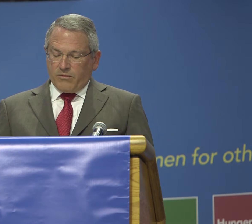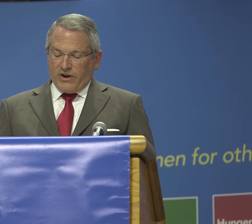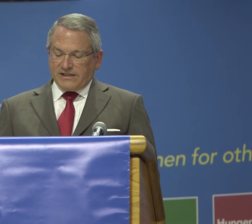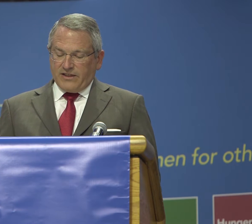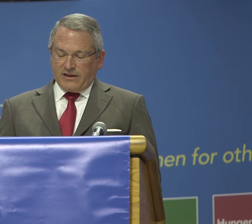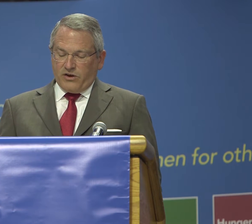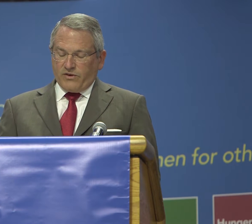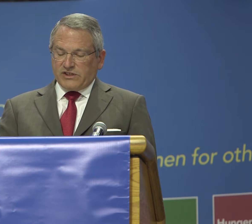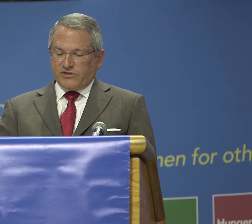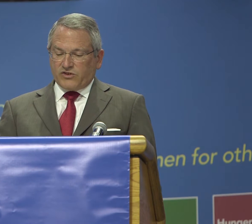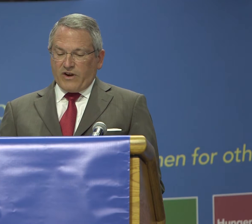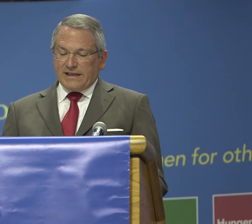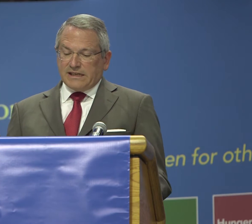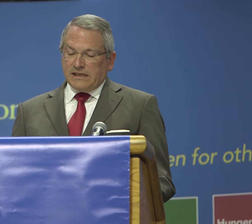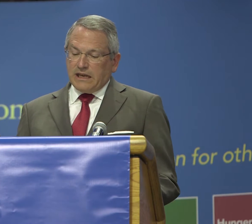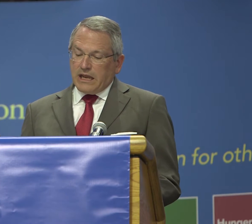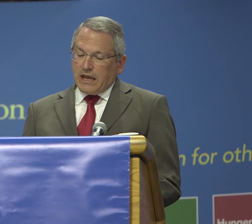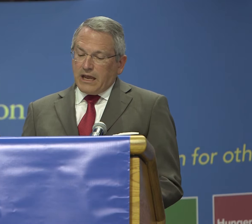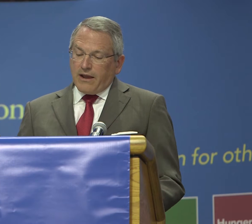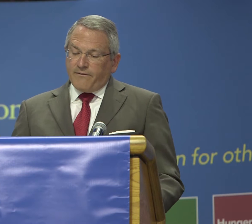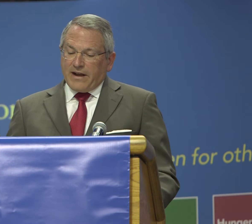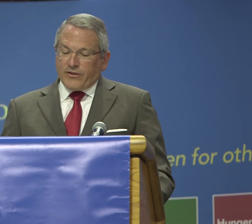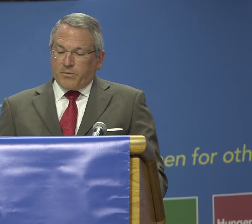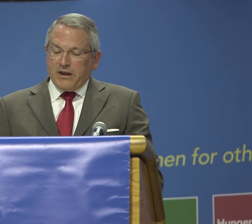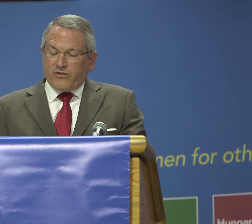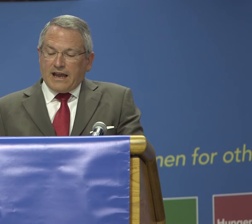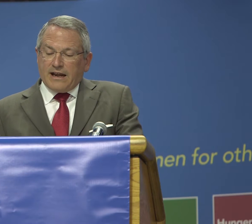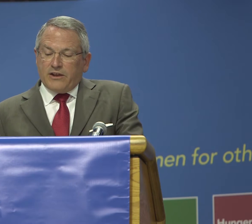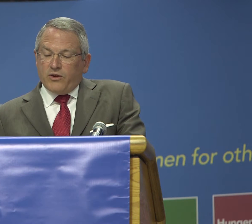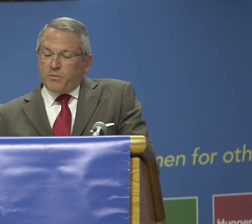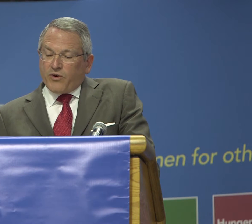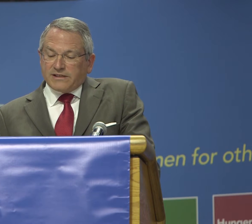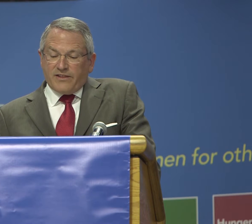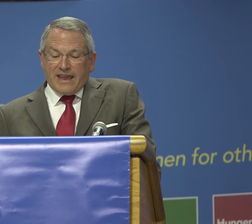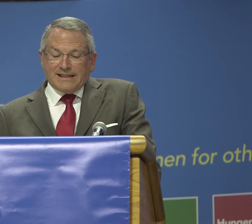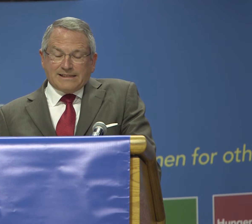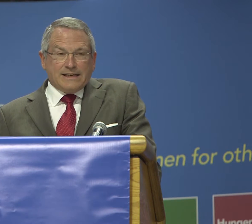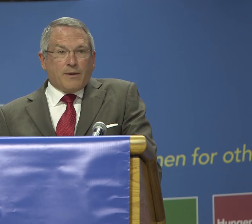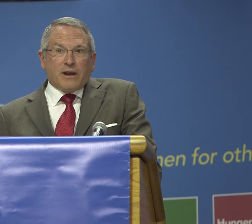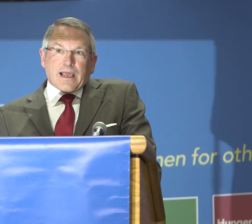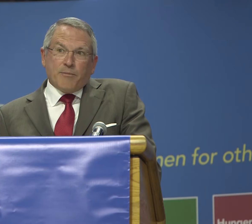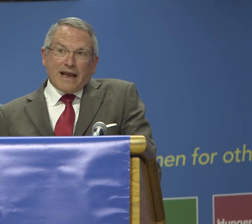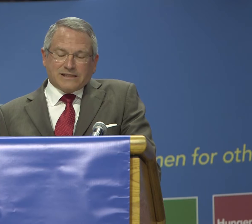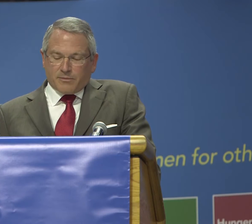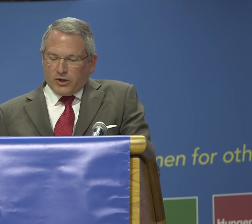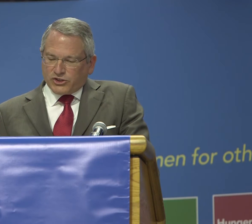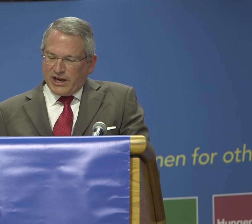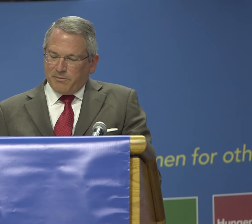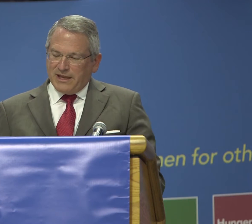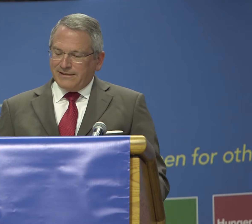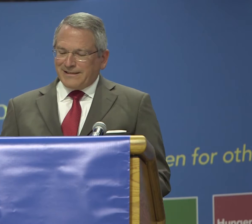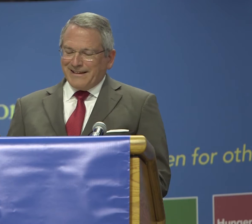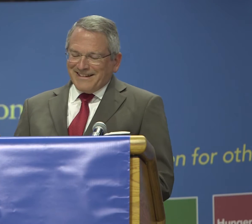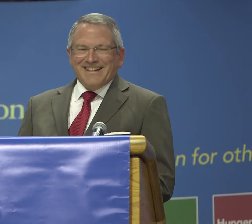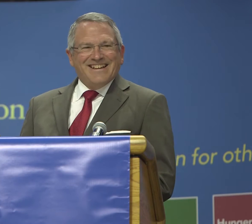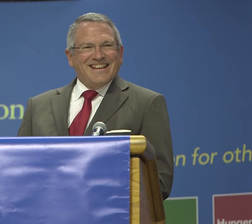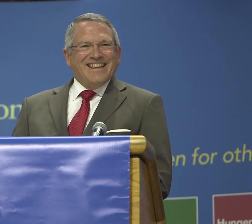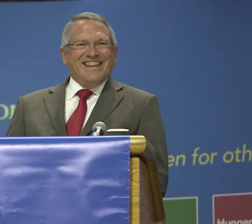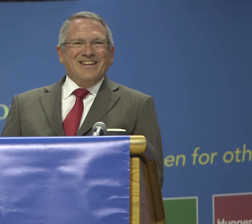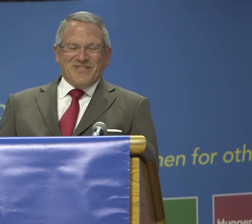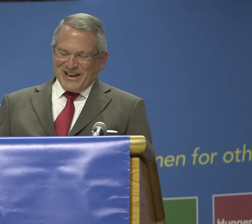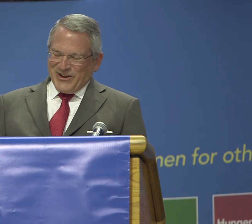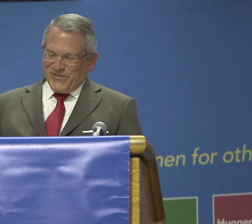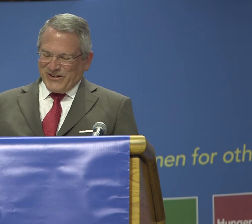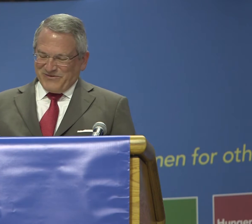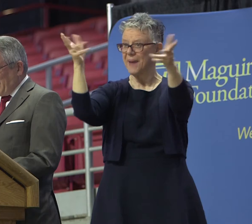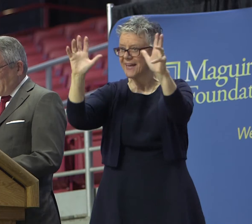Quinn, president of the University of Scranton, Father Peter Donahue, president of the NCAA basketball champions,